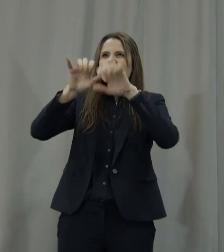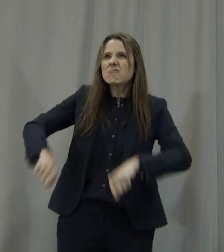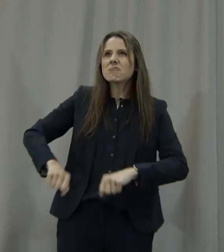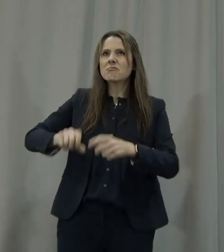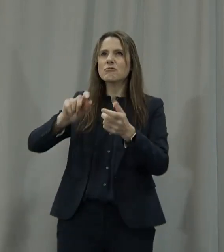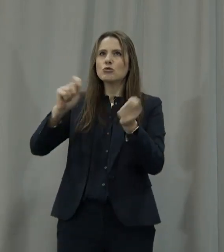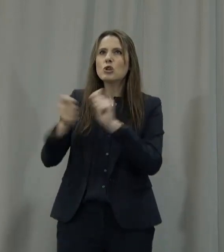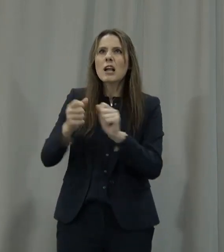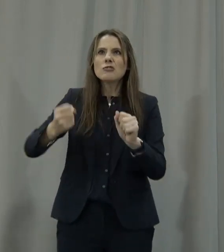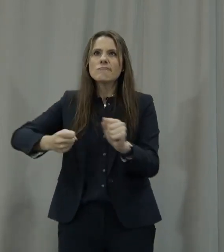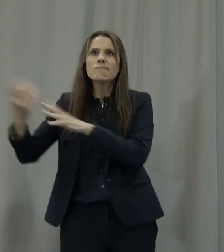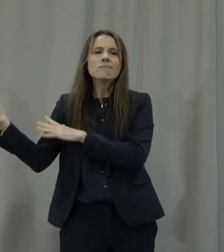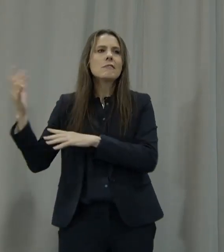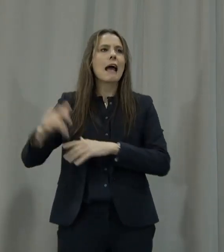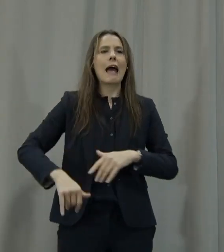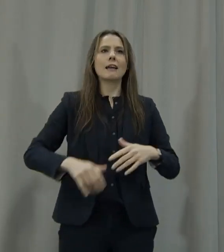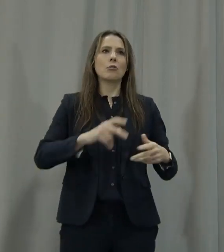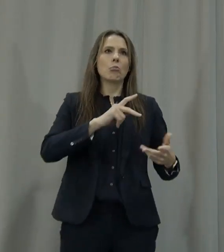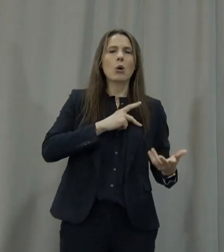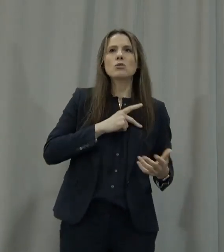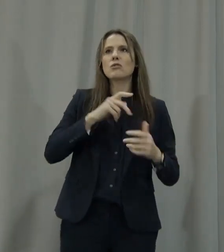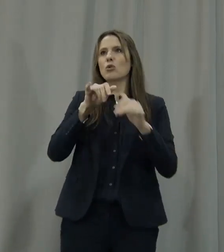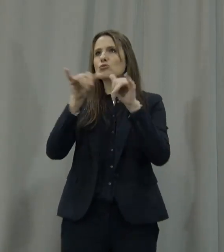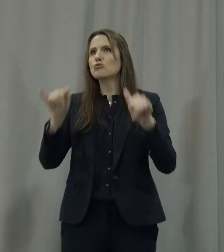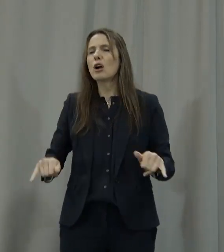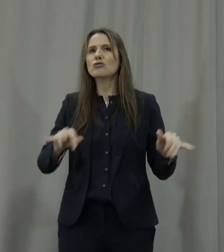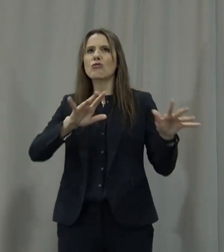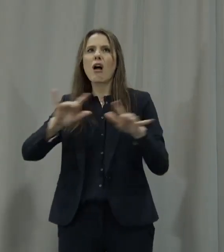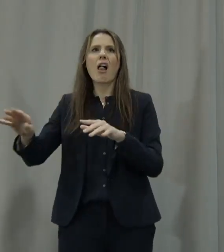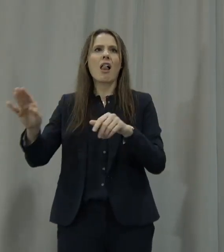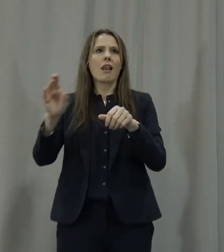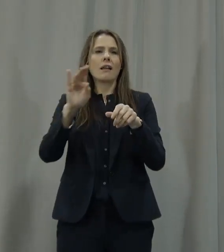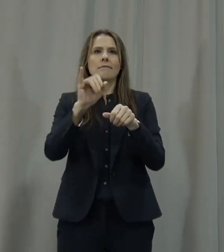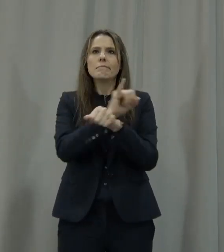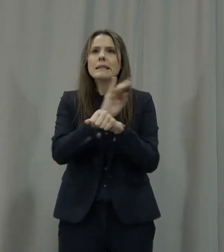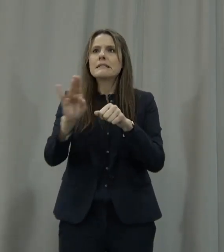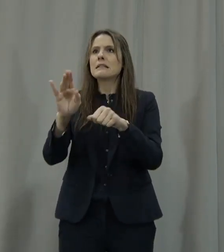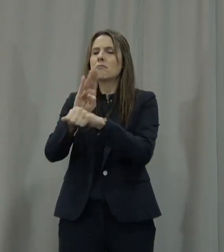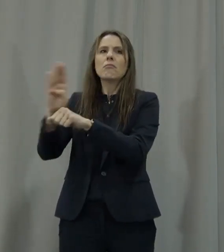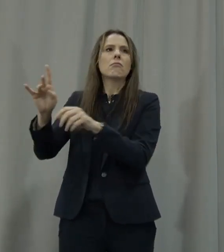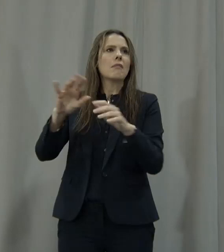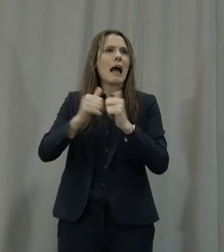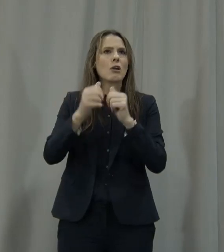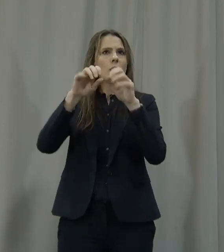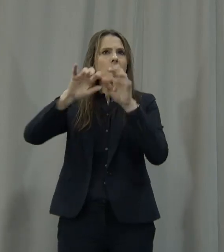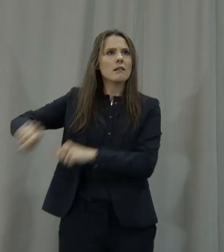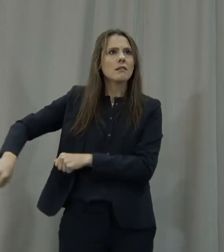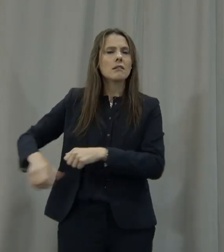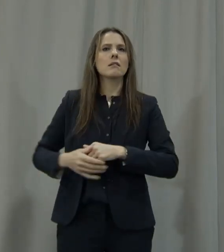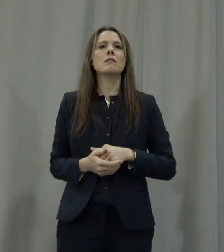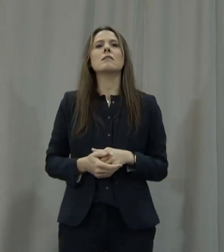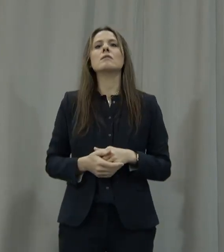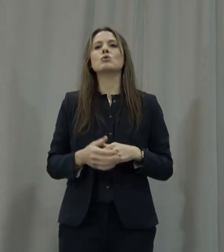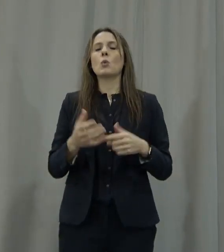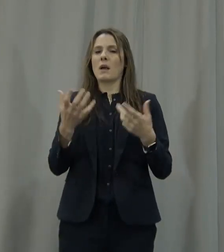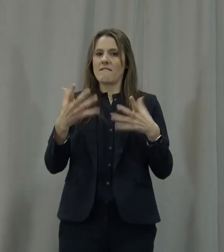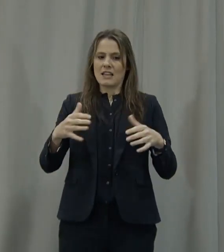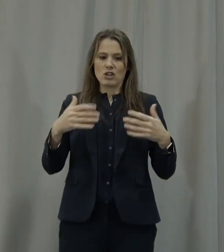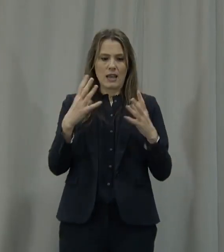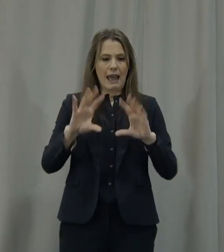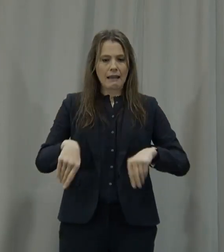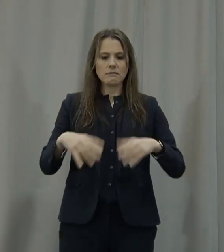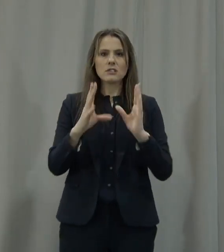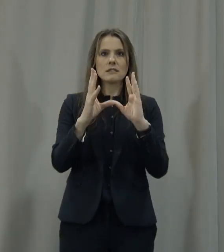and institutional level. We had breakout sessions during which we discussed these isms as they related to equity in education,